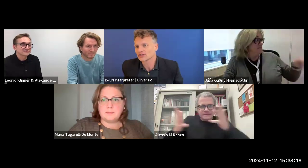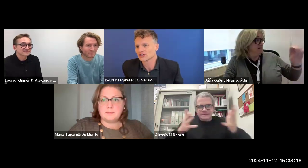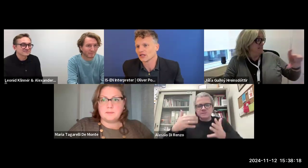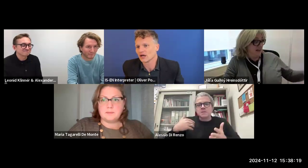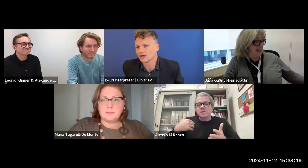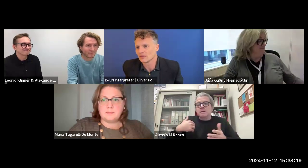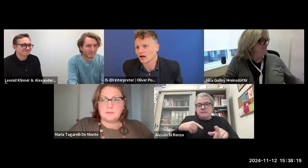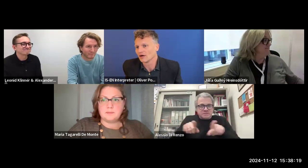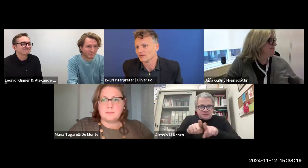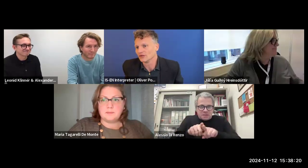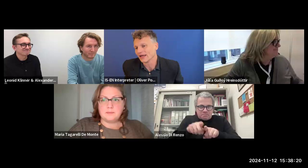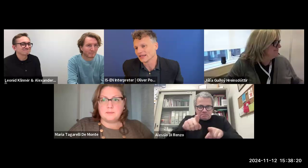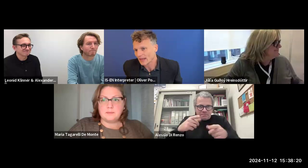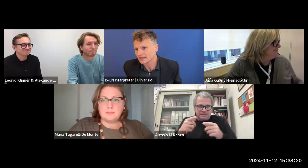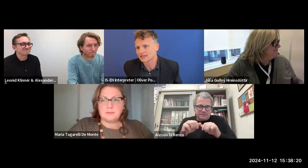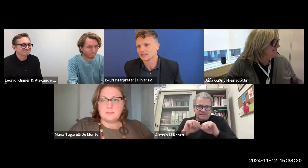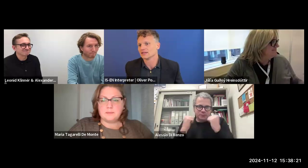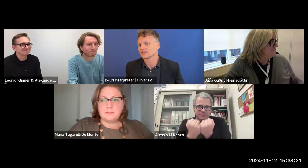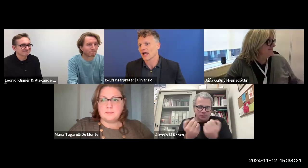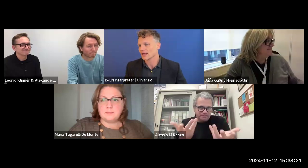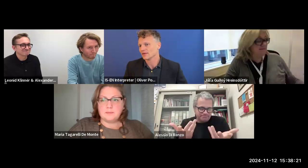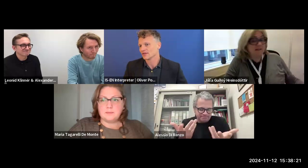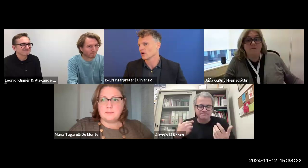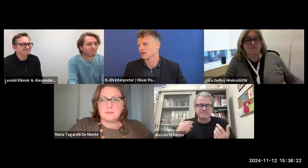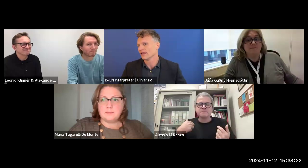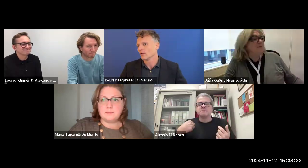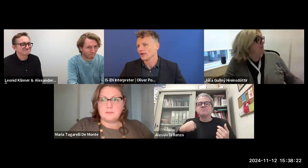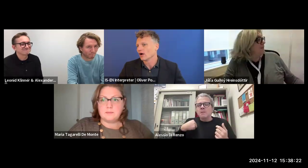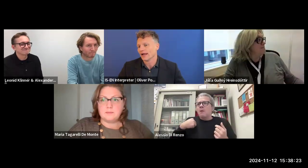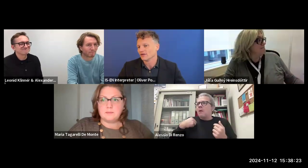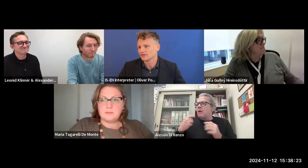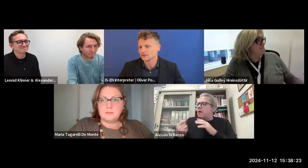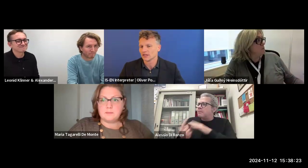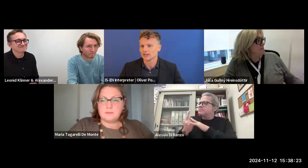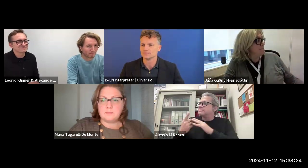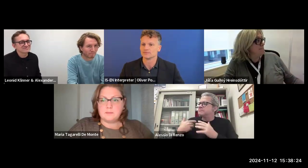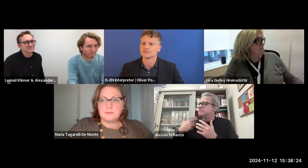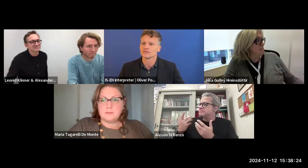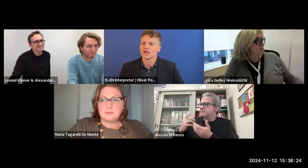And the question of, expense and time is one that we all have.